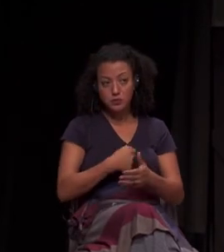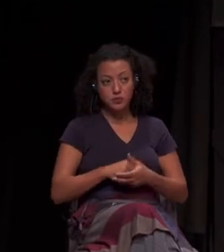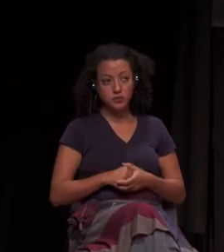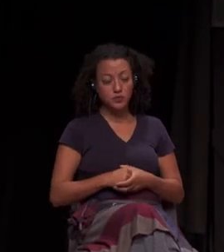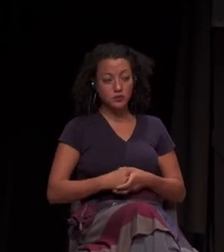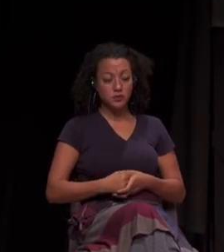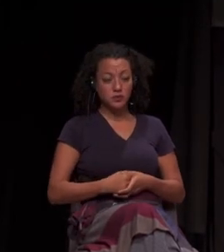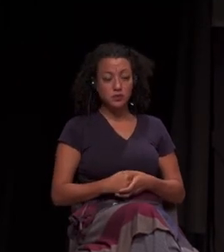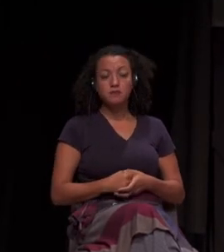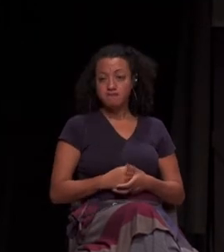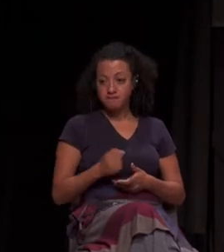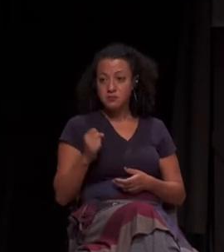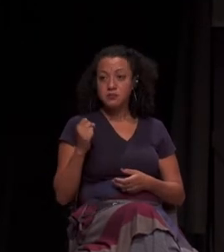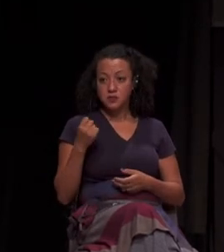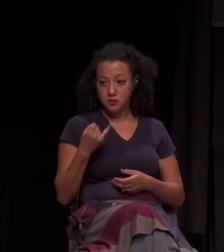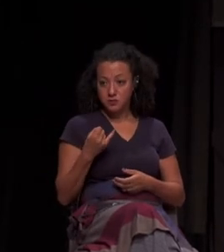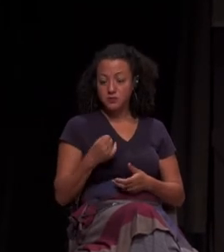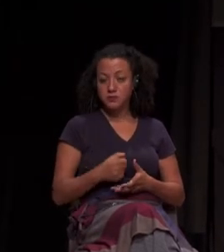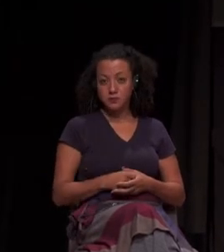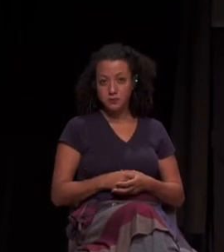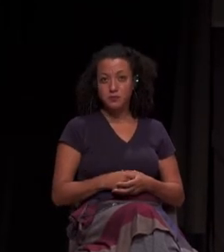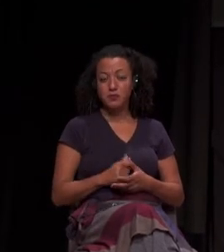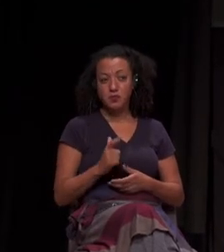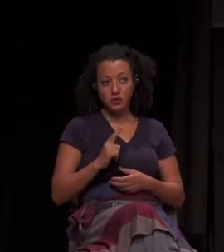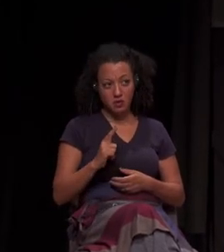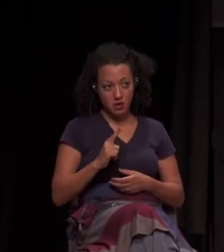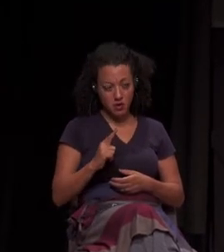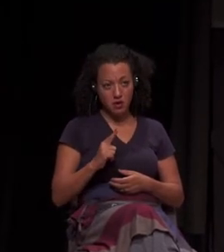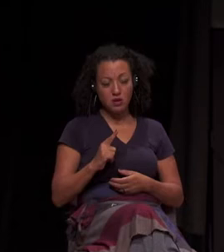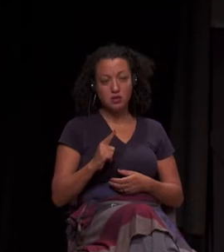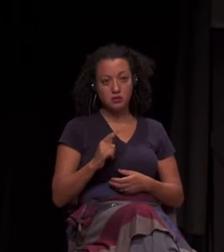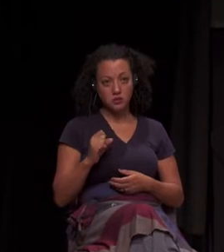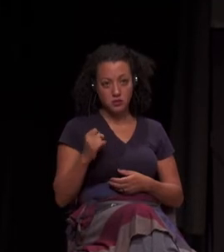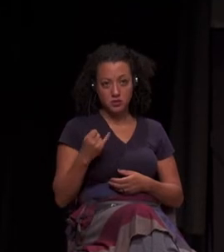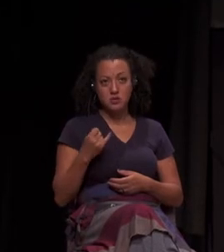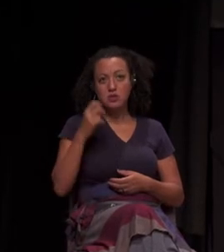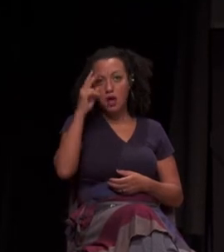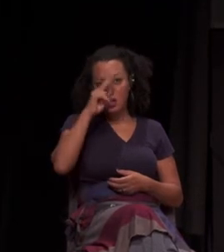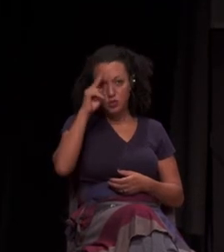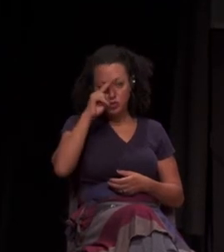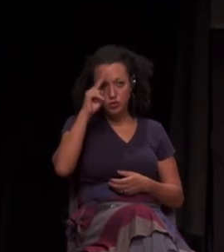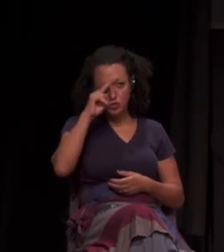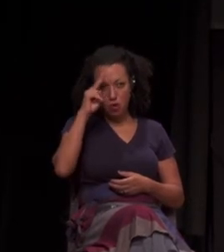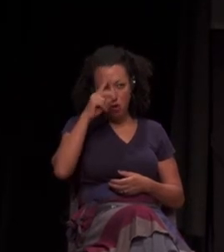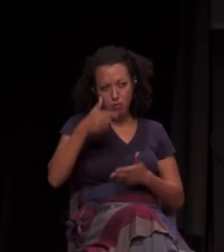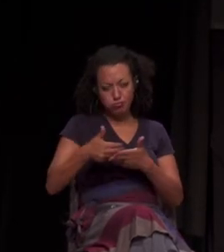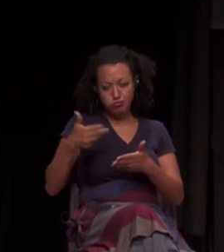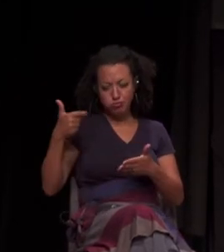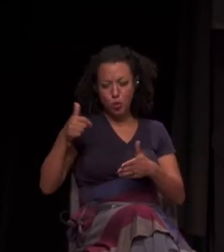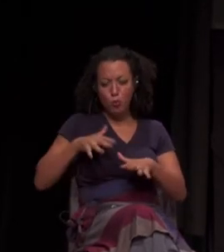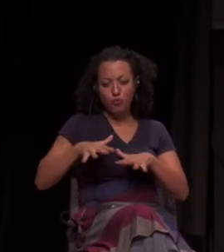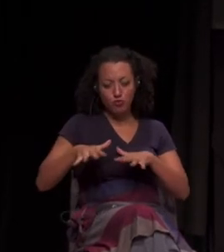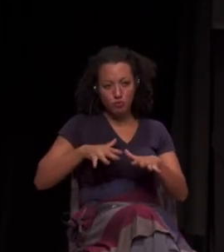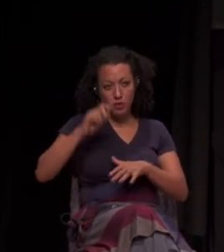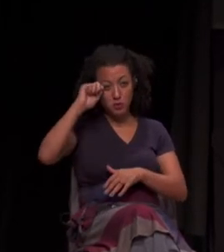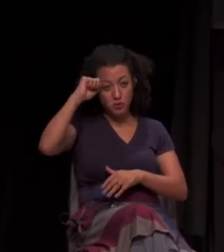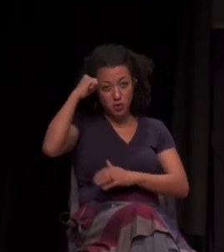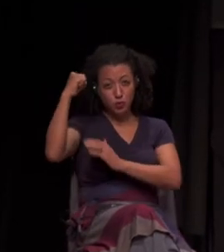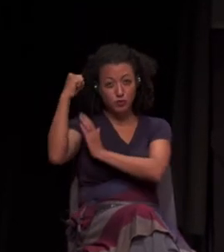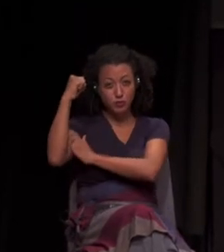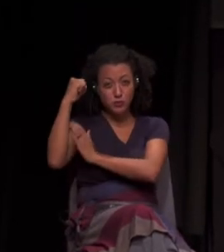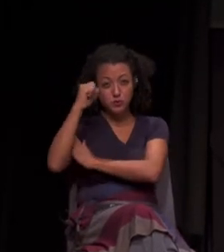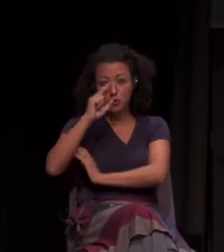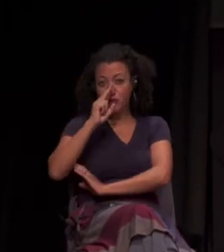Yes, there is a history of a black feminist movement. And in terms of